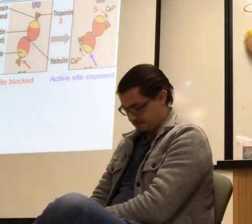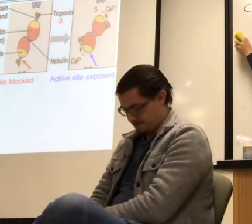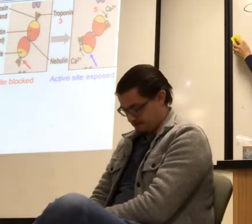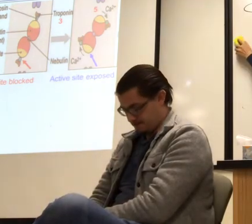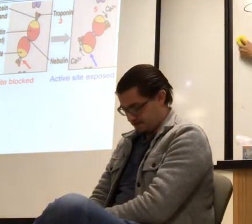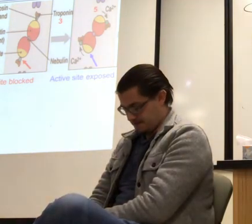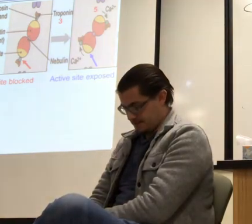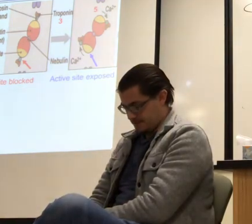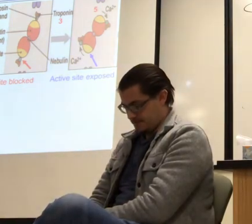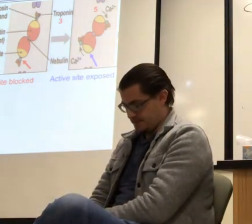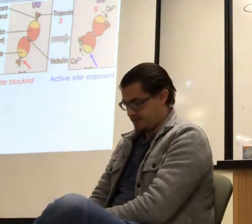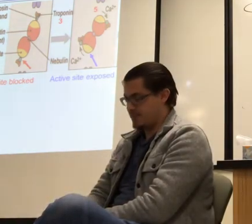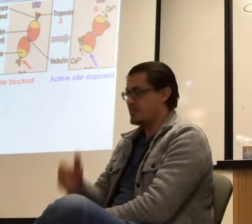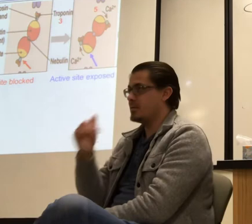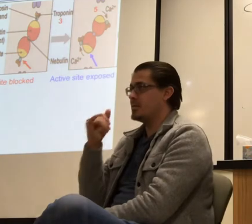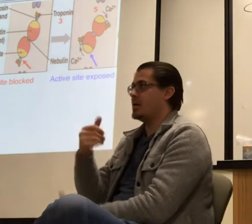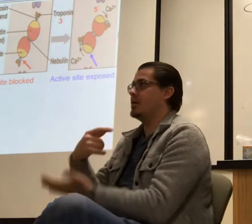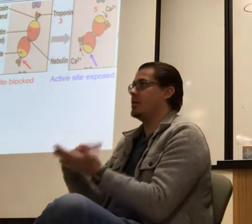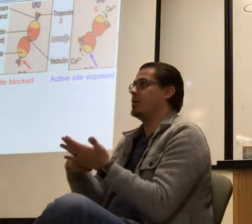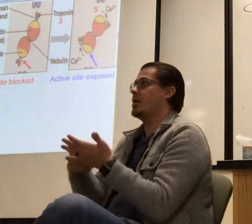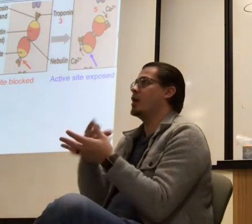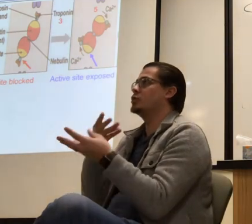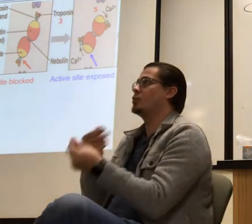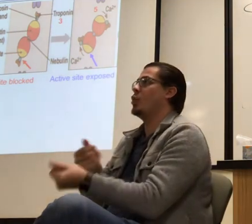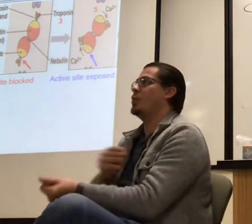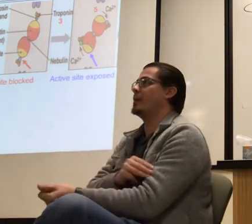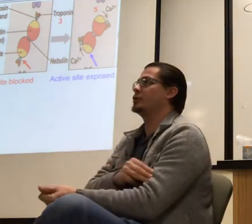We're going to look at smooth muscle now.